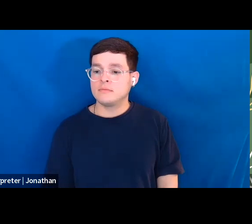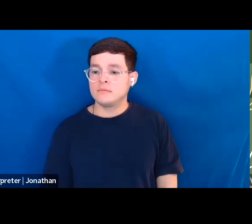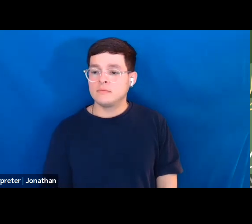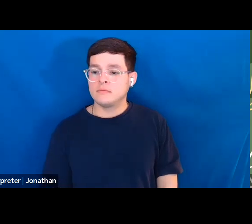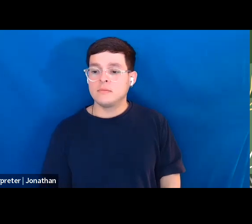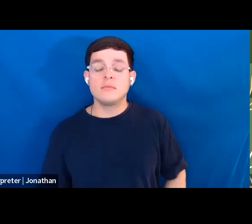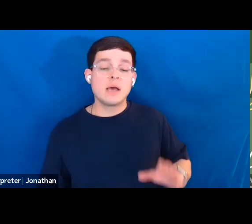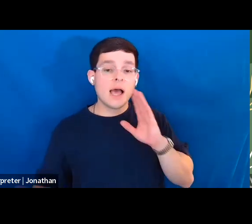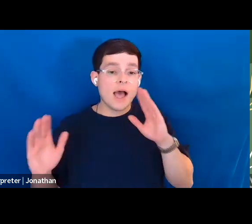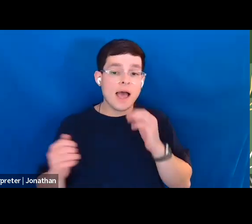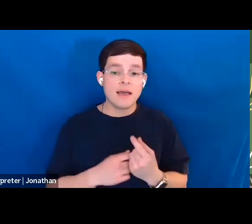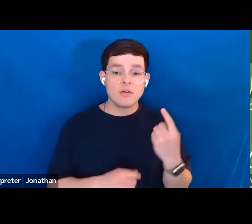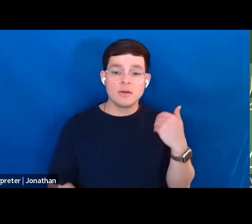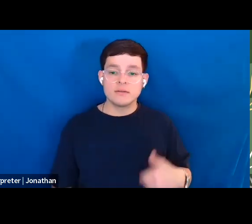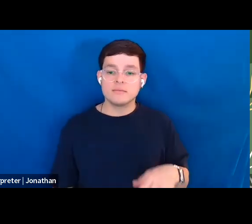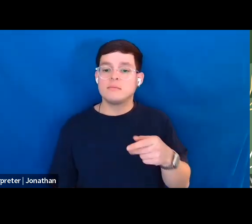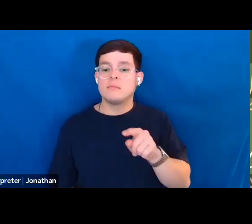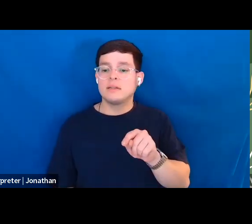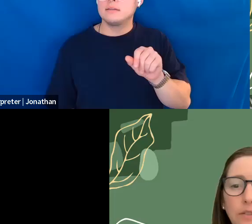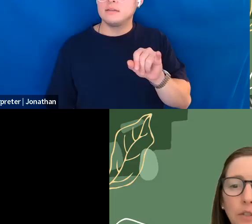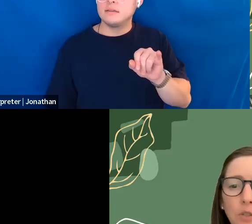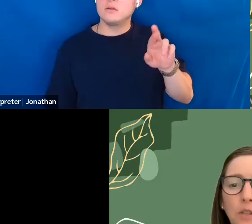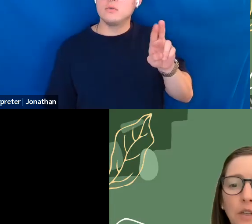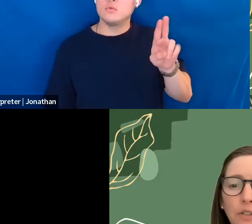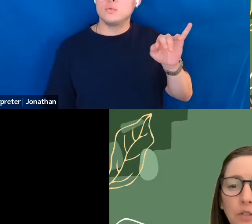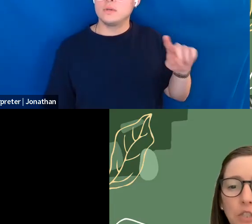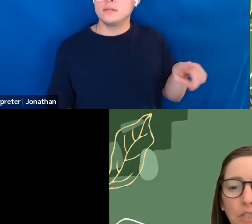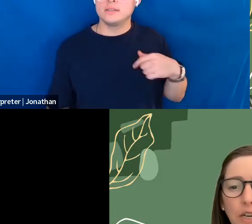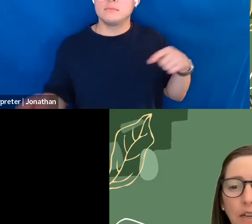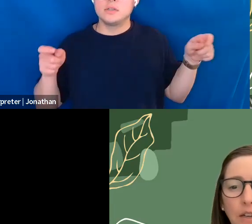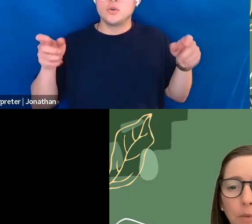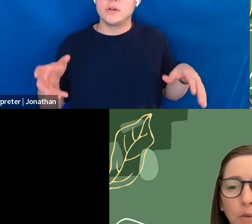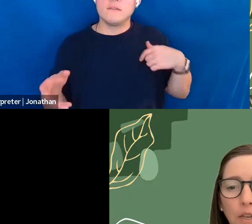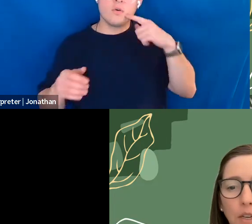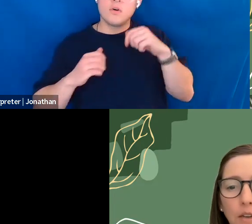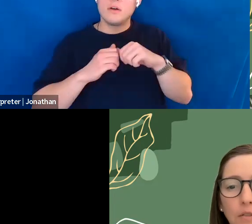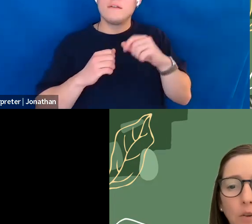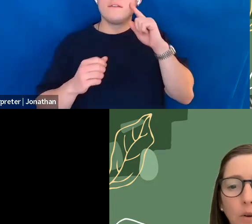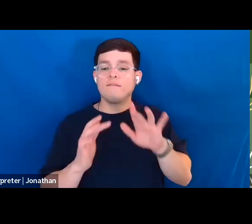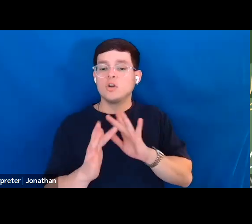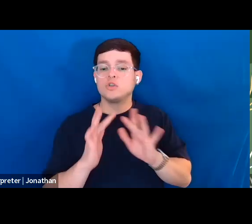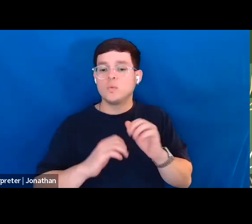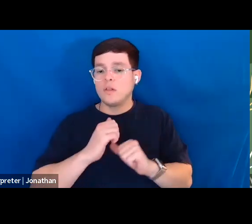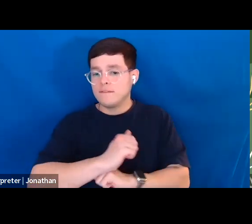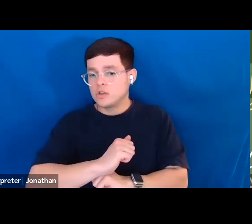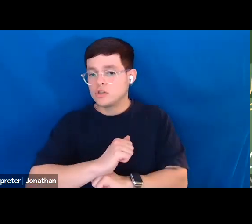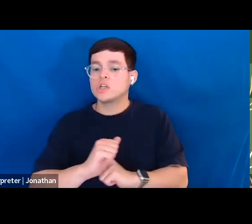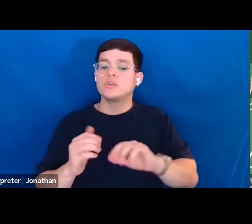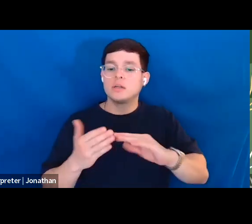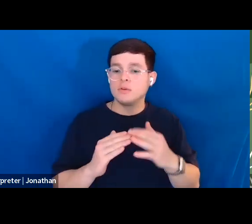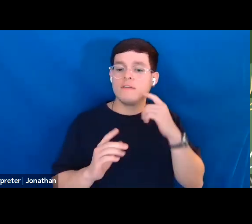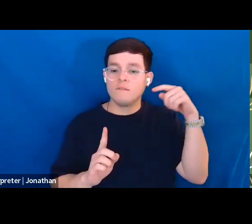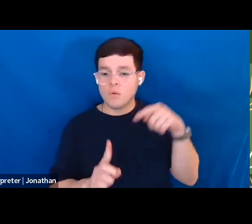Hi, everyone. I'm Patti Ruiz. I am the Director of Virtual Infrastructure and Community for the REVISE